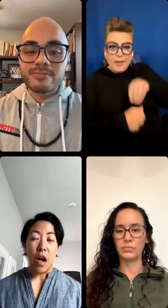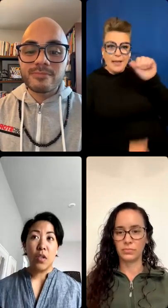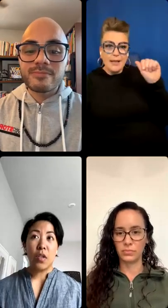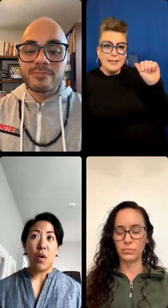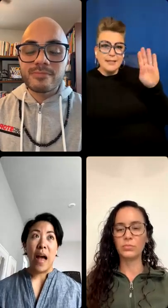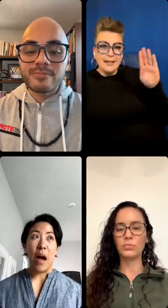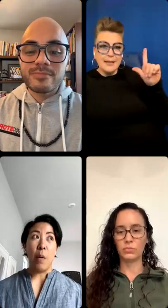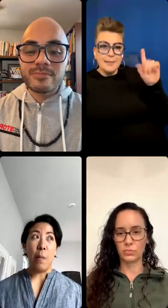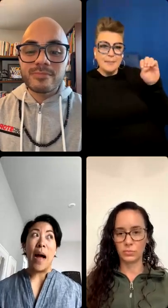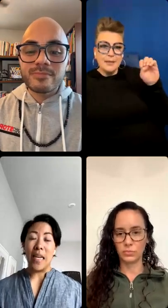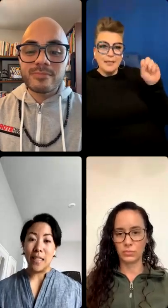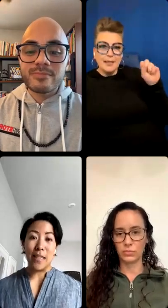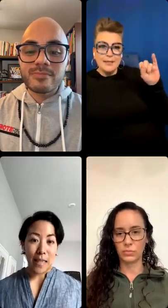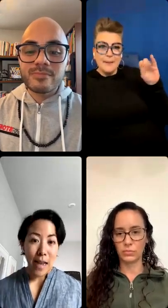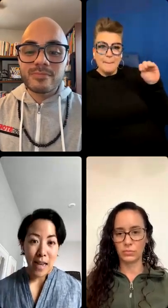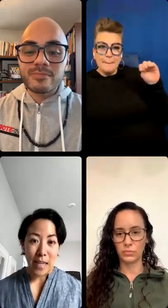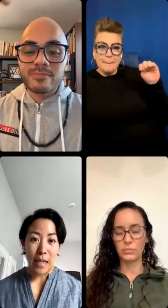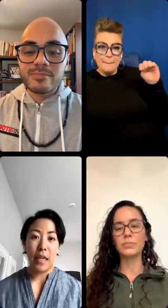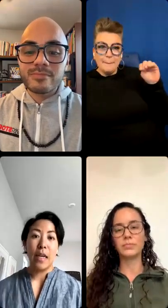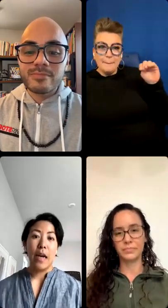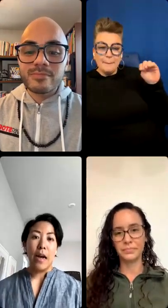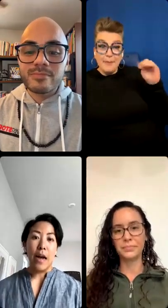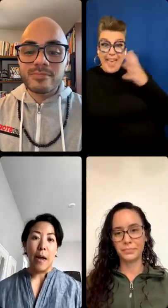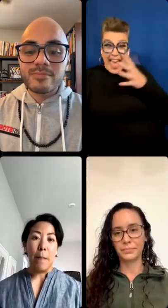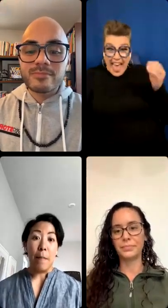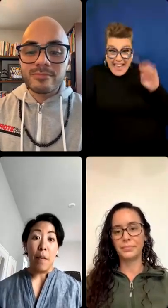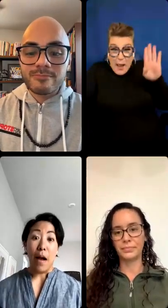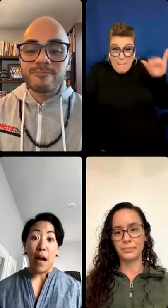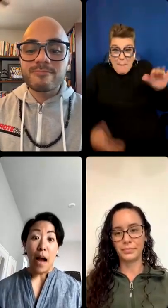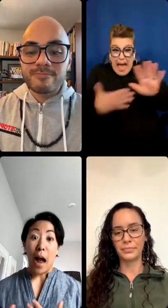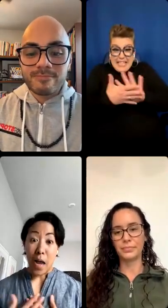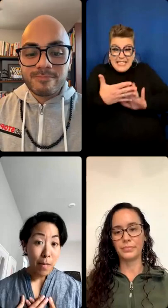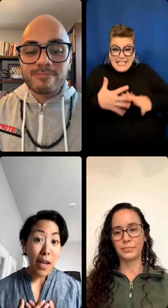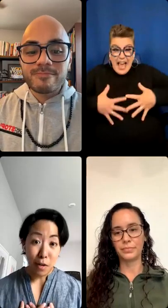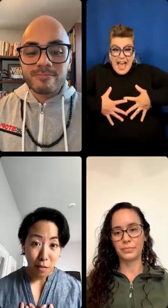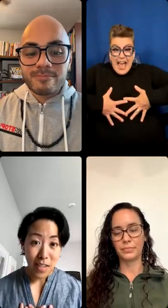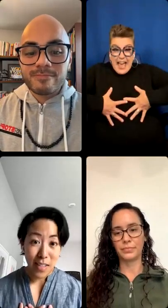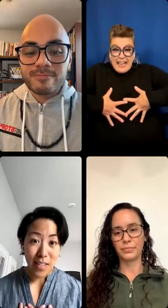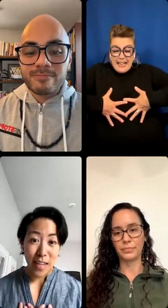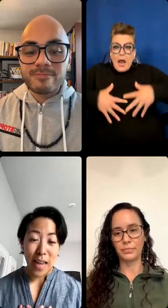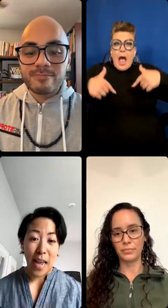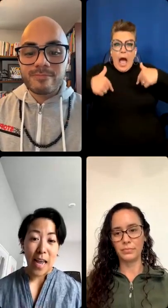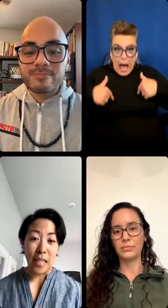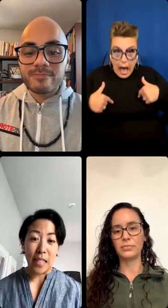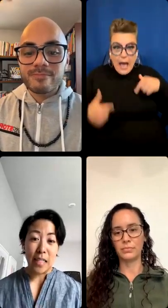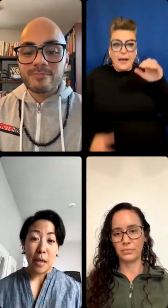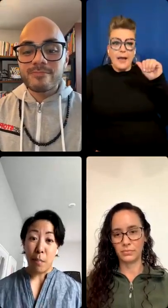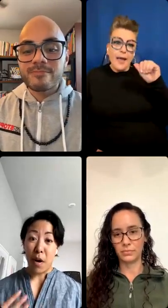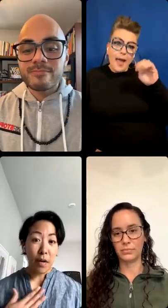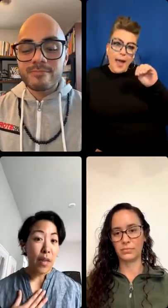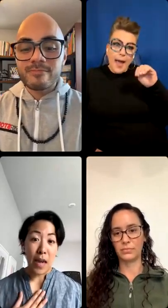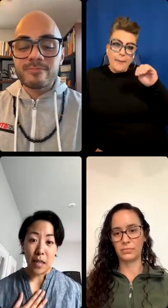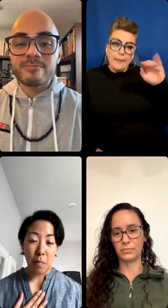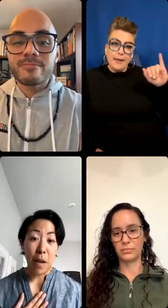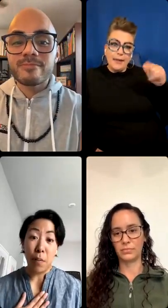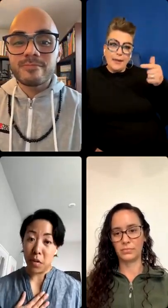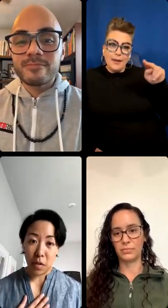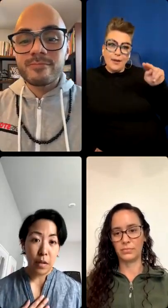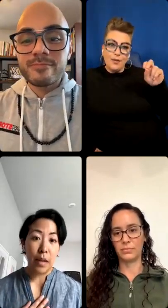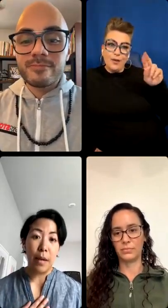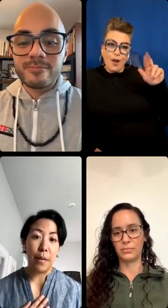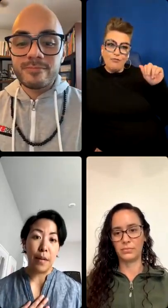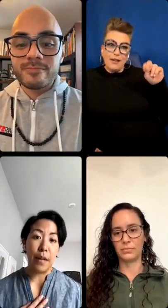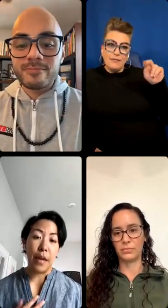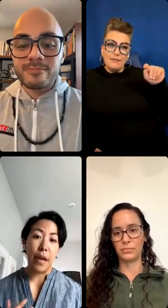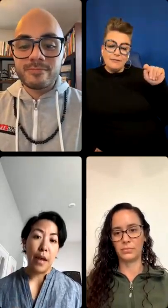and also how by design I'm ignorant. And part of that is my